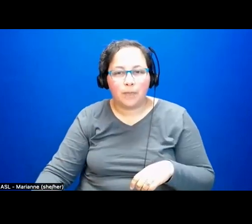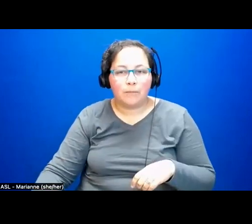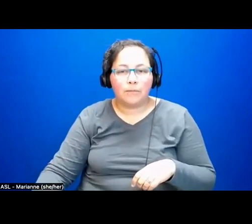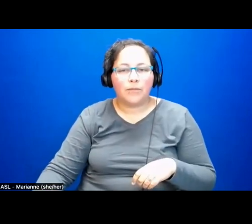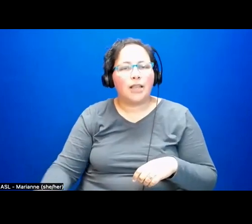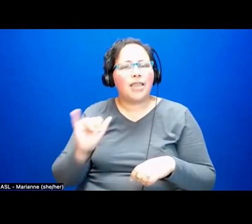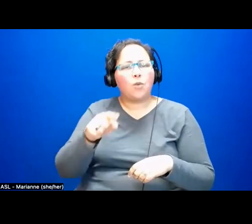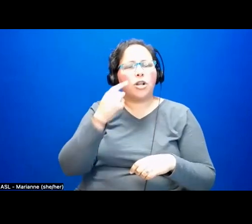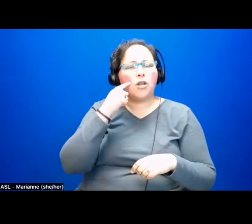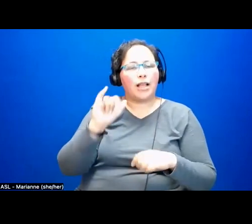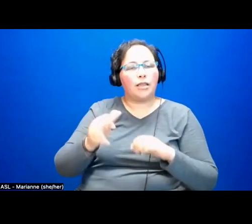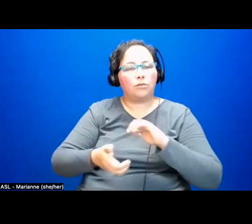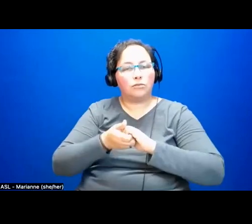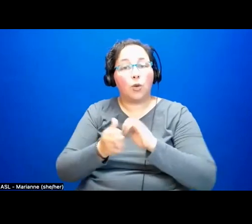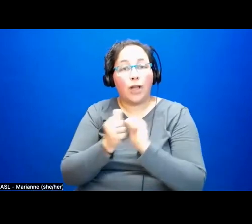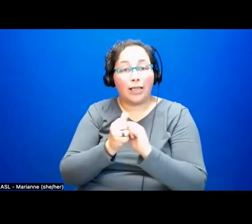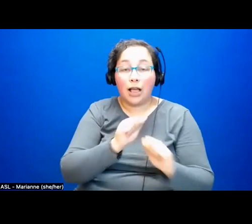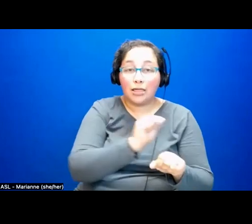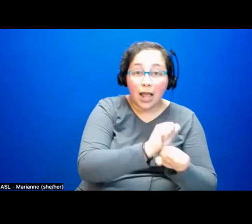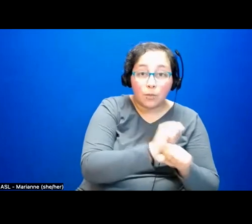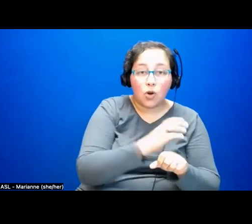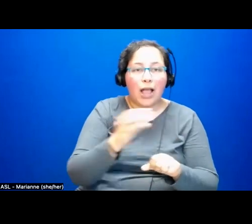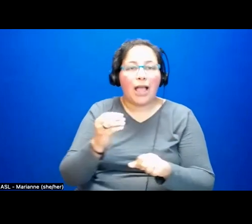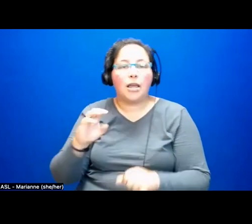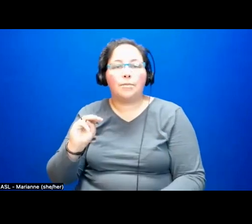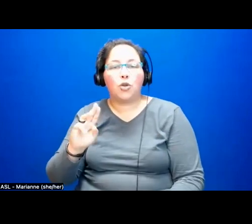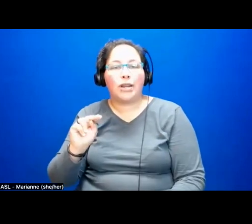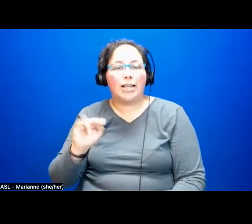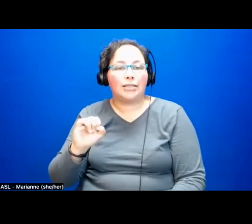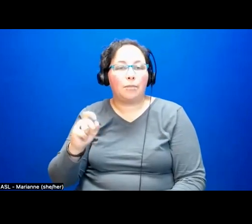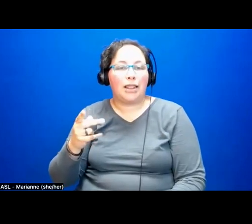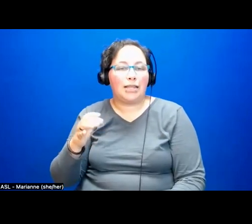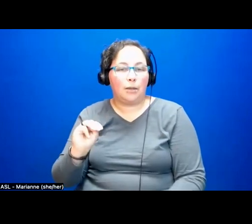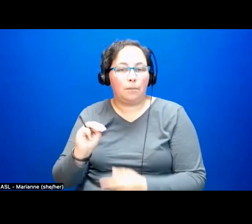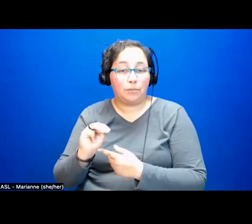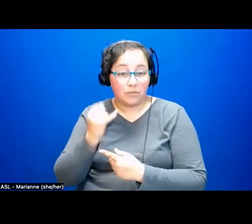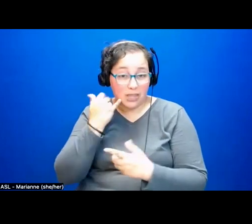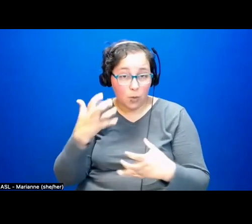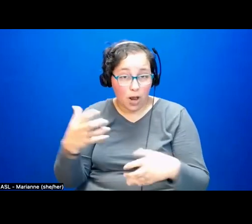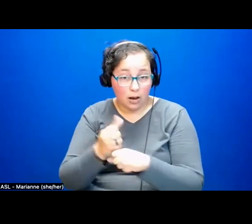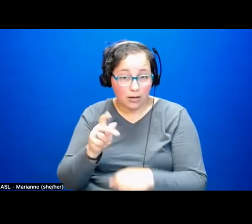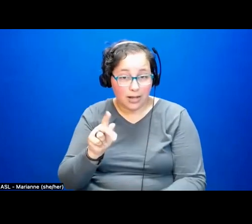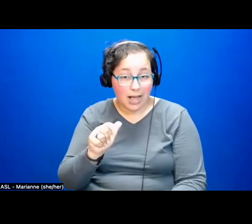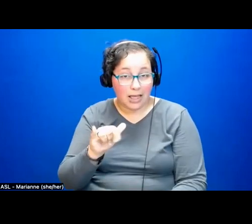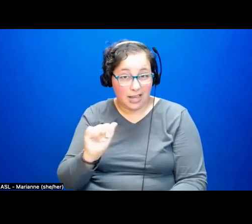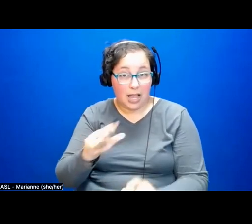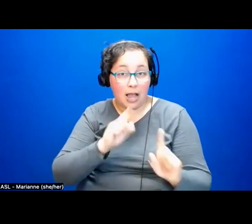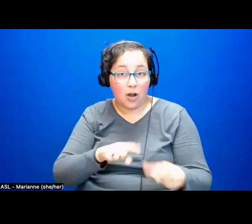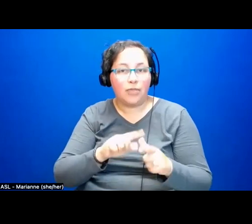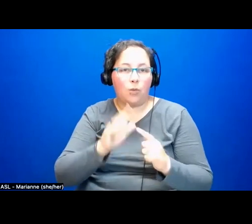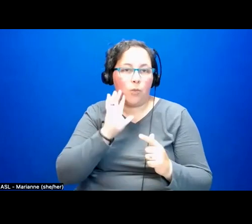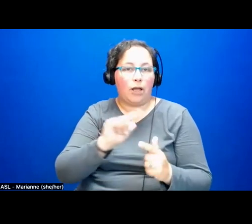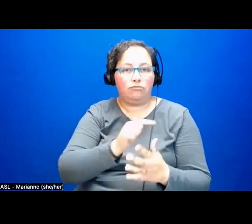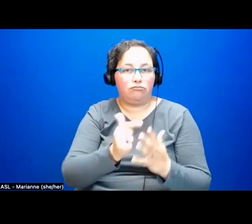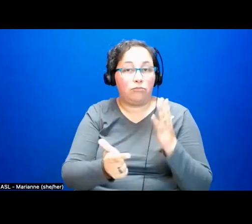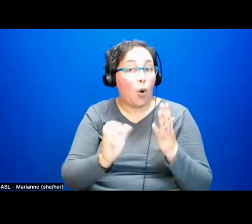municipalism and labor? So, Kylie, if you want, you can answer that quickly before we move on to the next panelist, or I